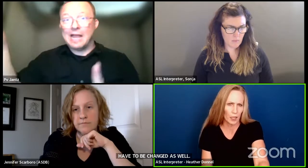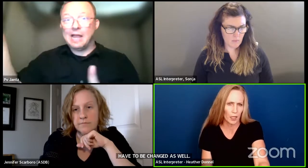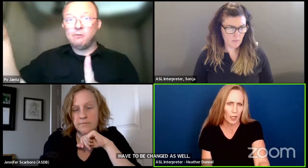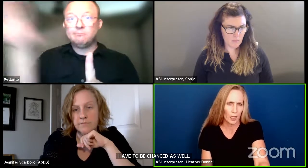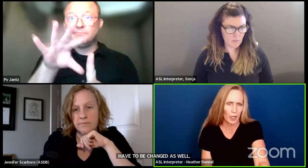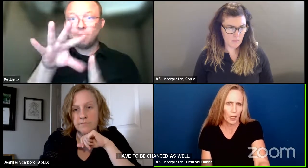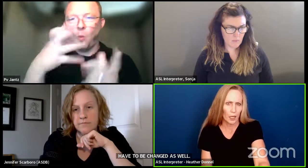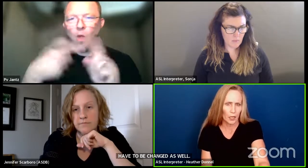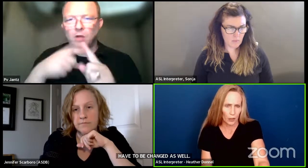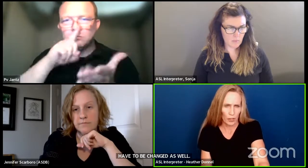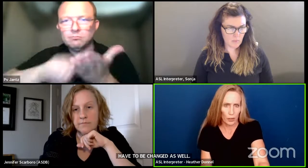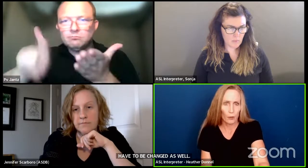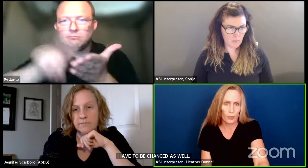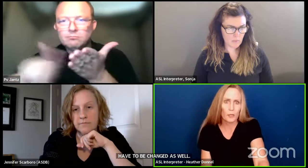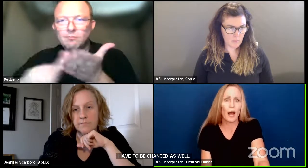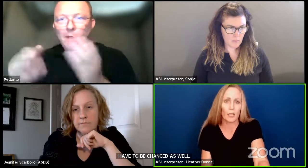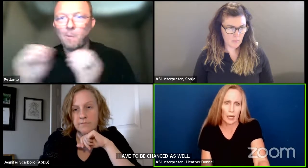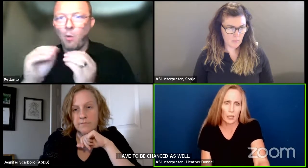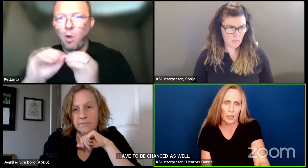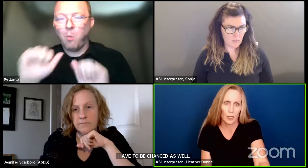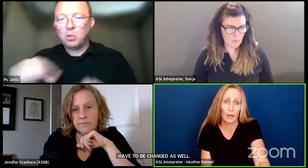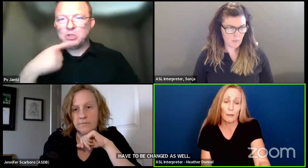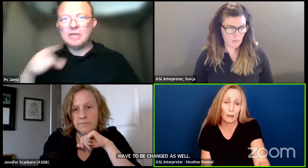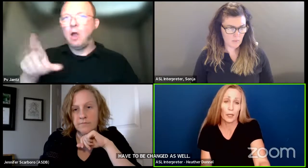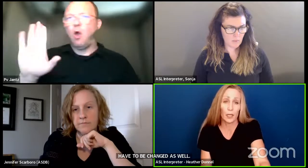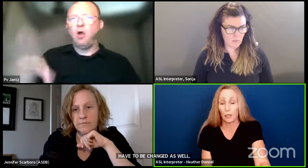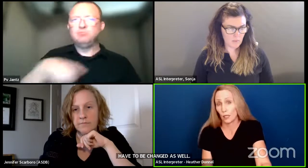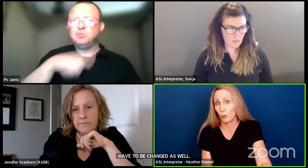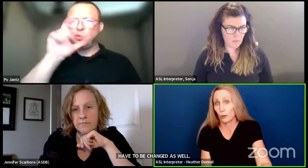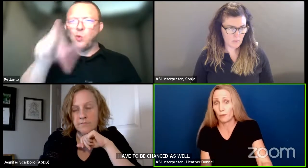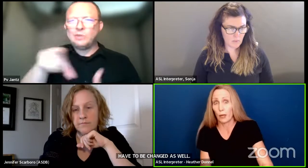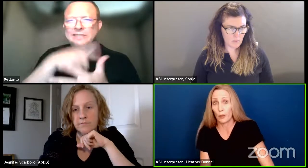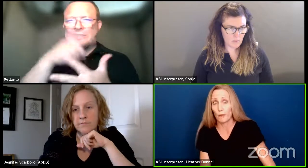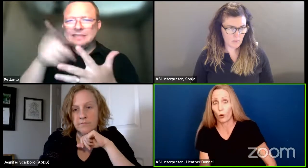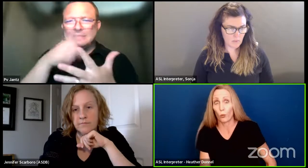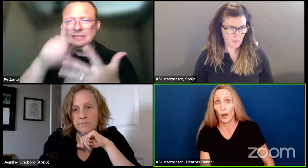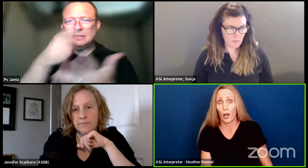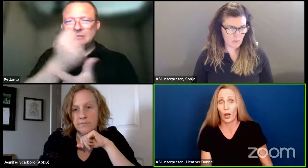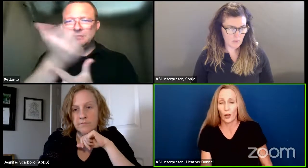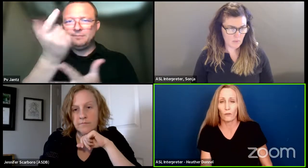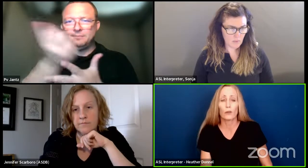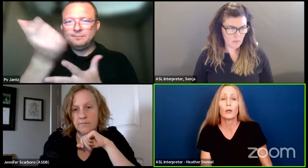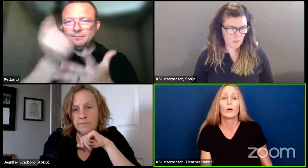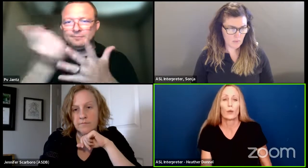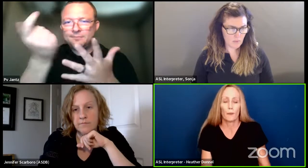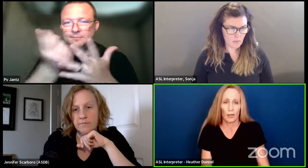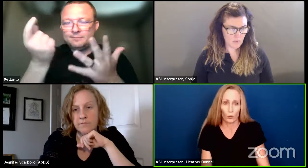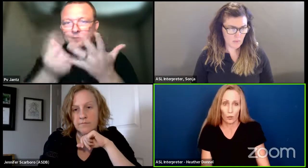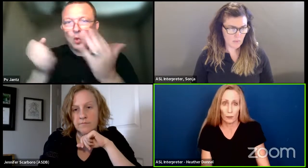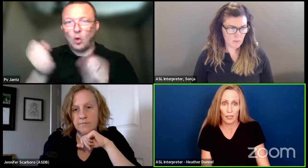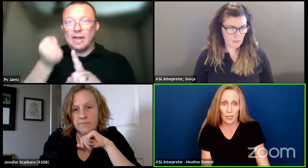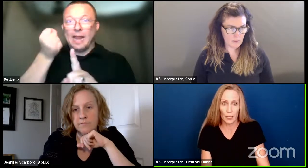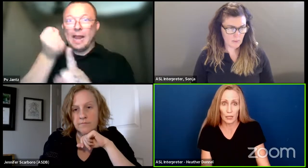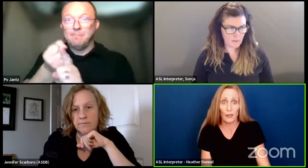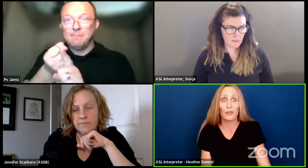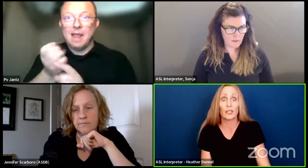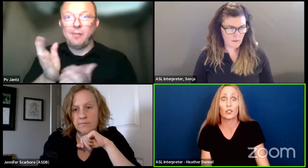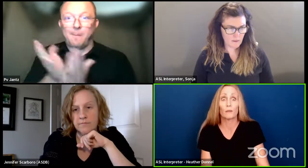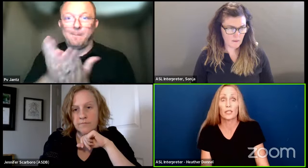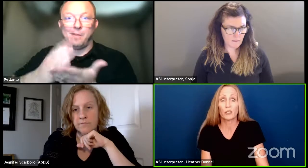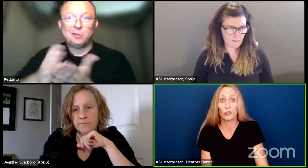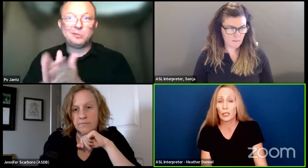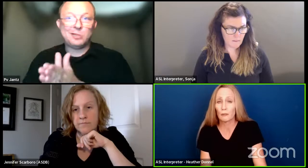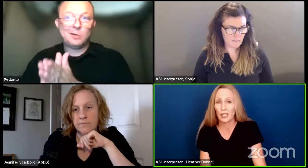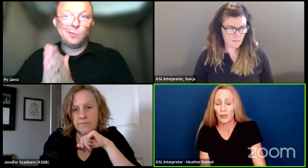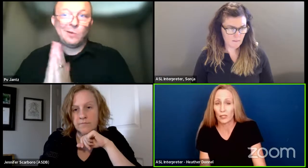minute. It would spotlight, and maybe it would make them more aware of the money we're spending, and then